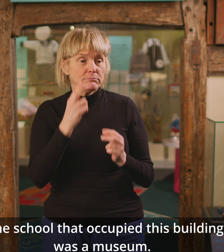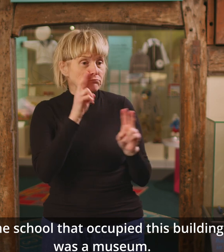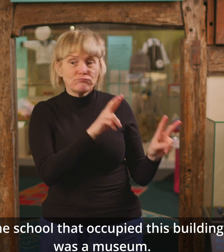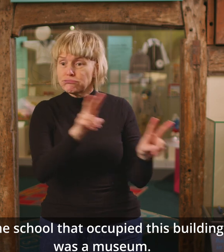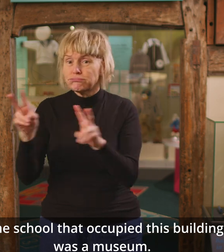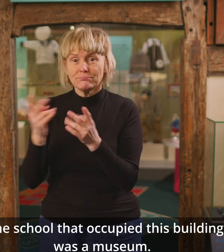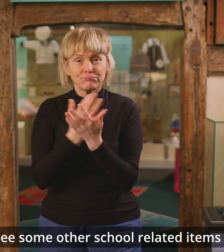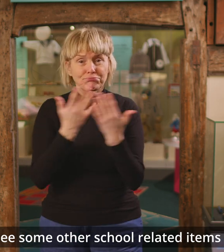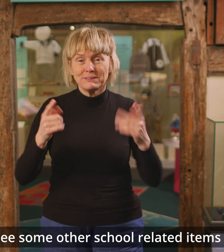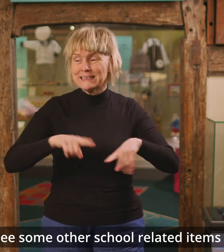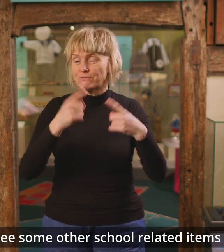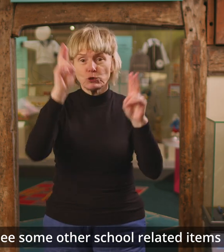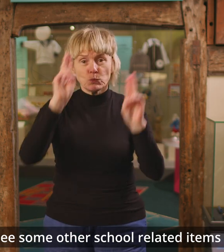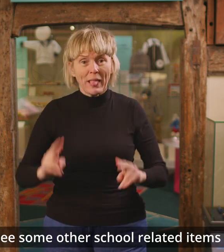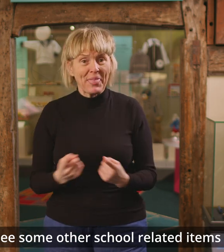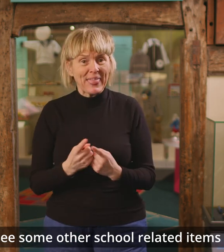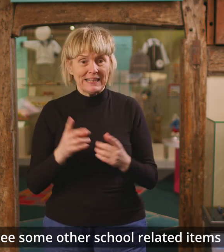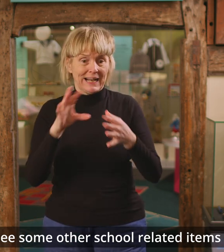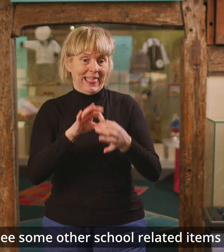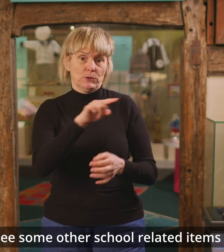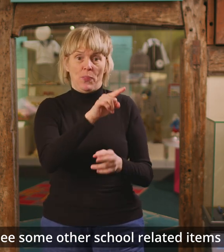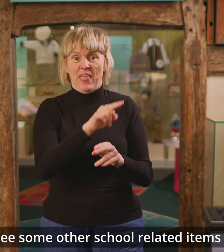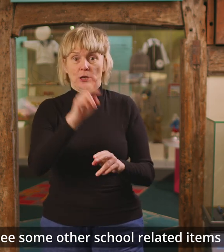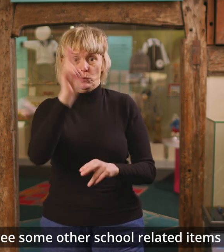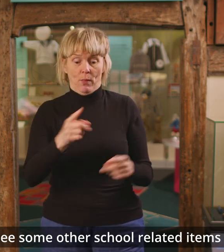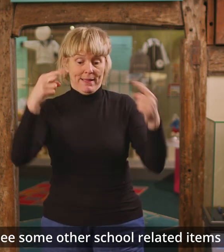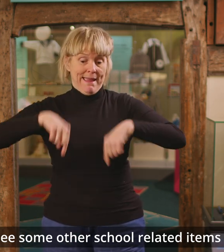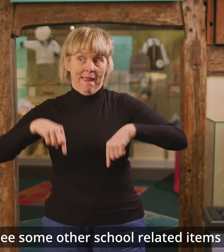You can also see some other school-related items on display.